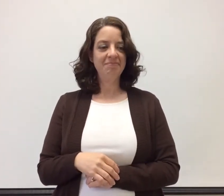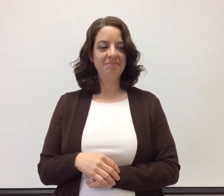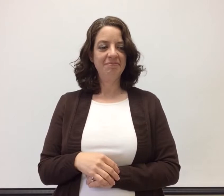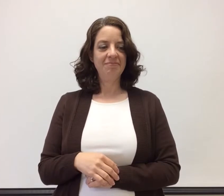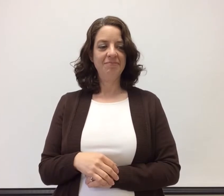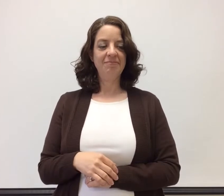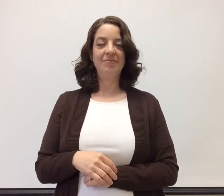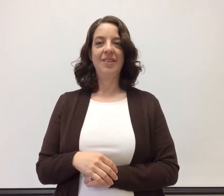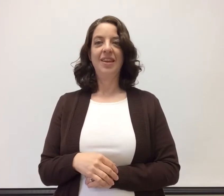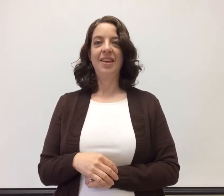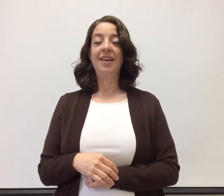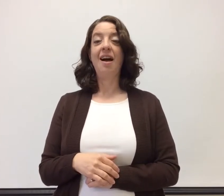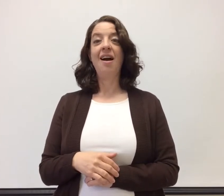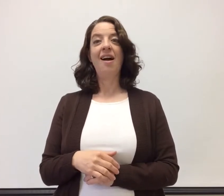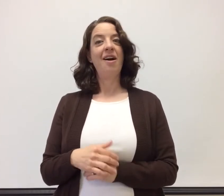smaller.